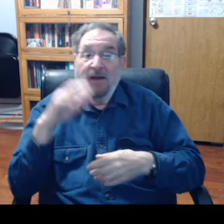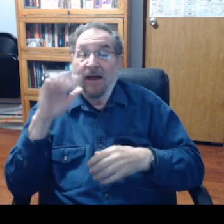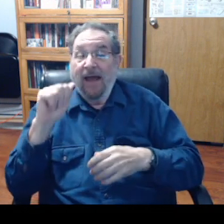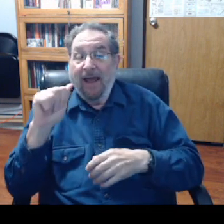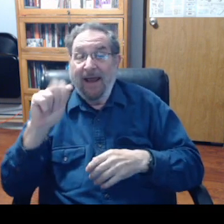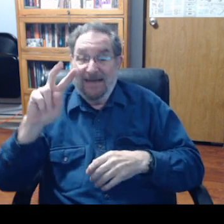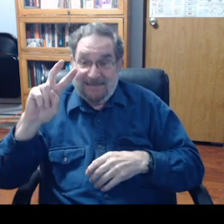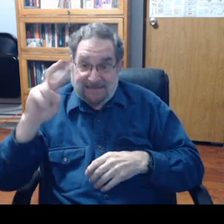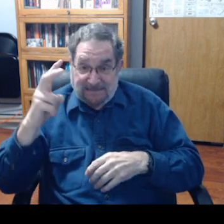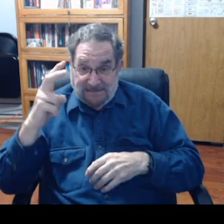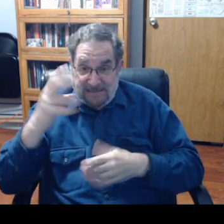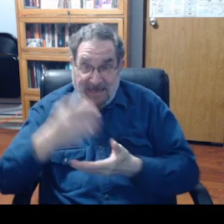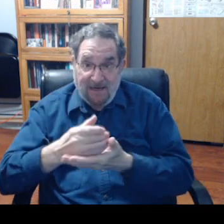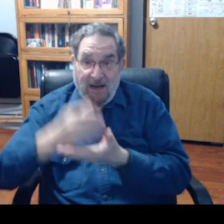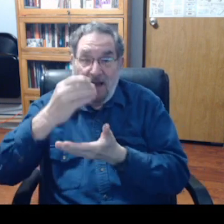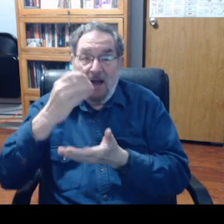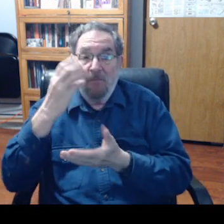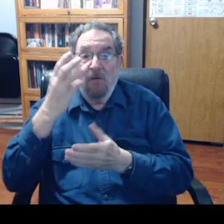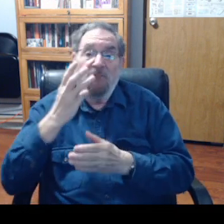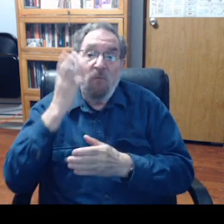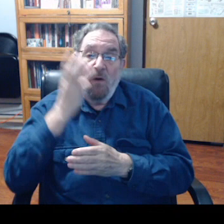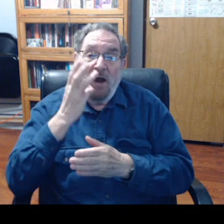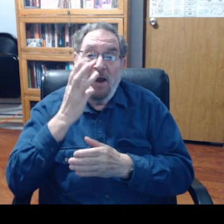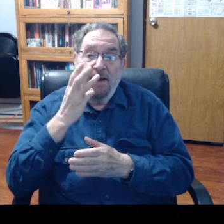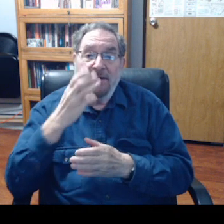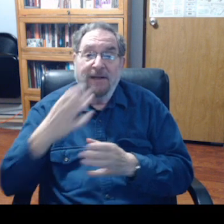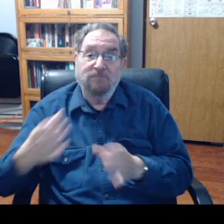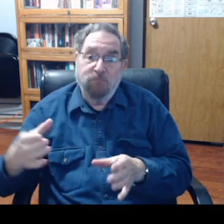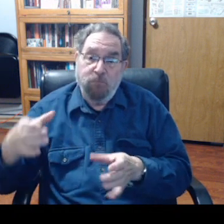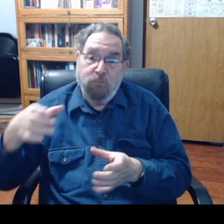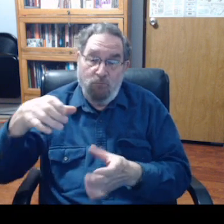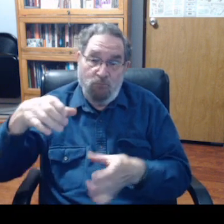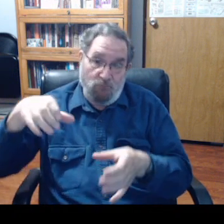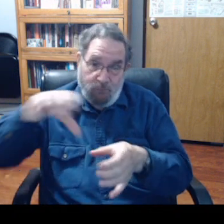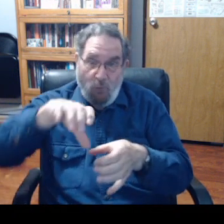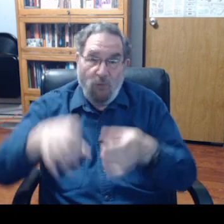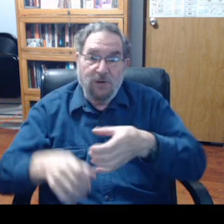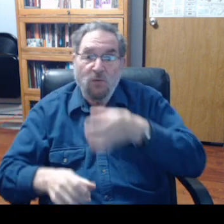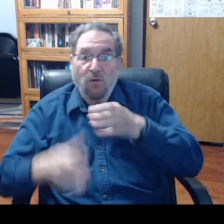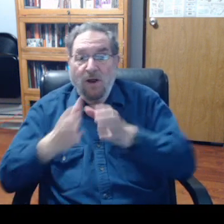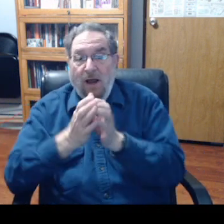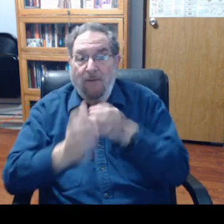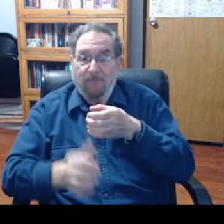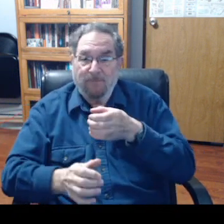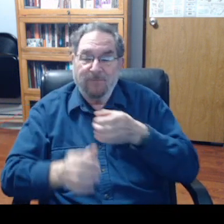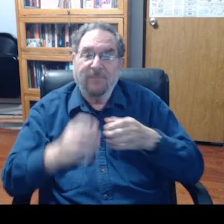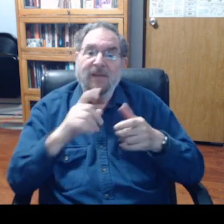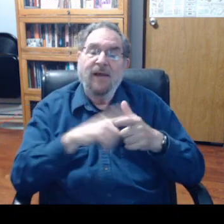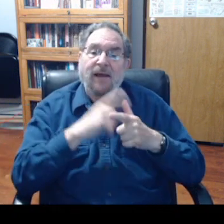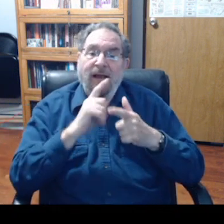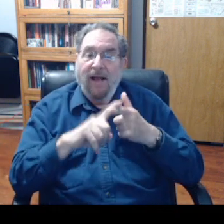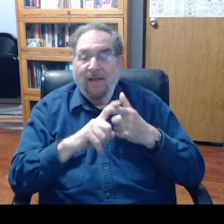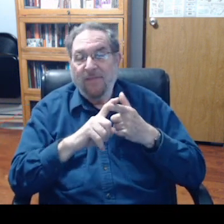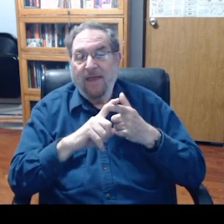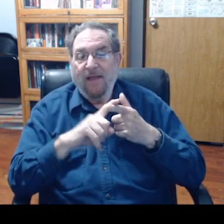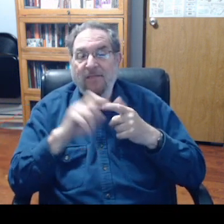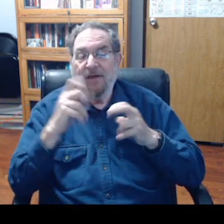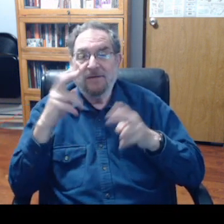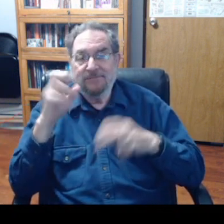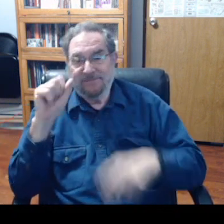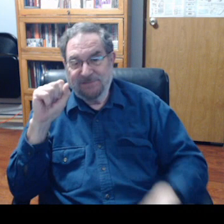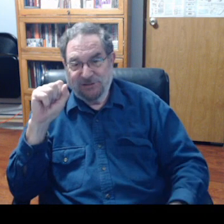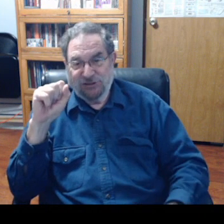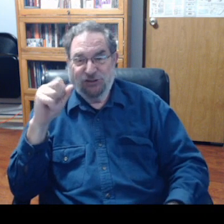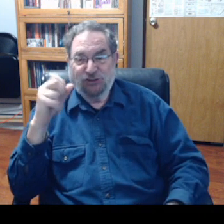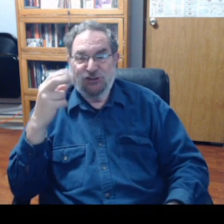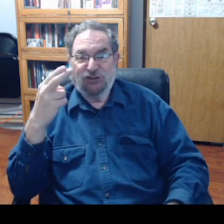A second cup of wine is poured into a cup. And then the